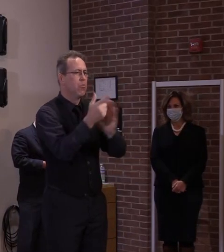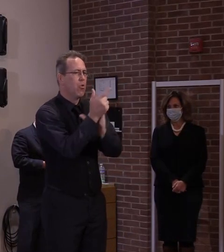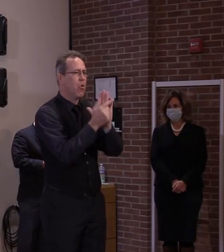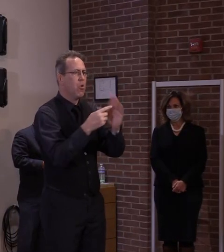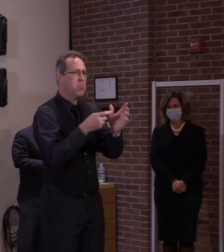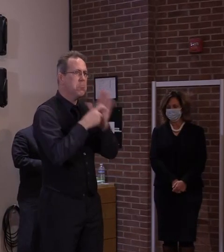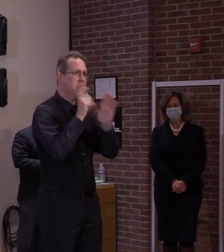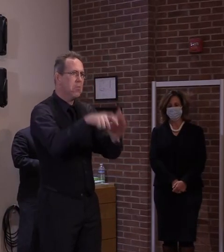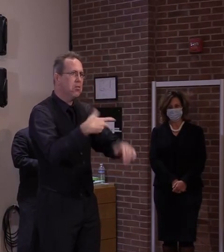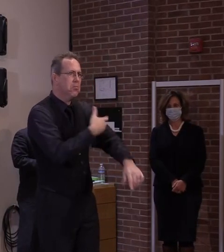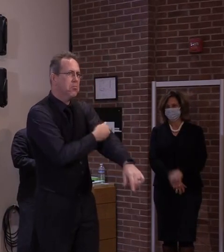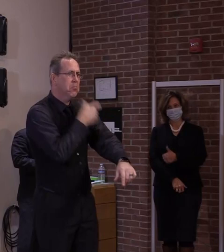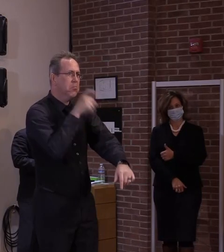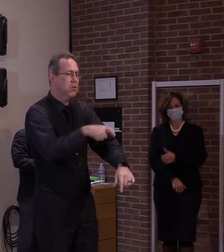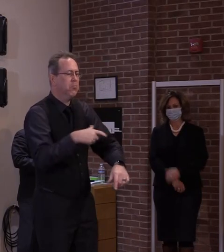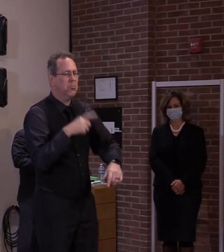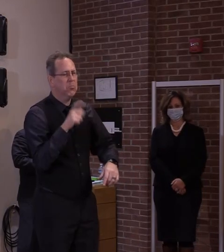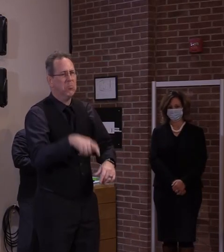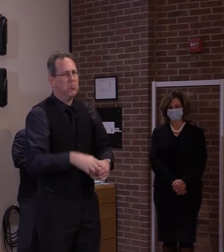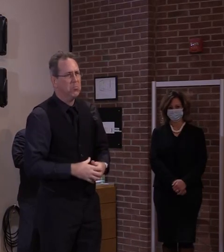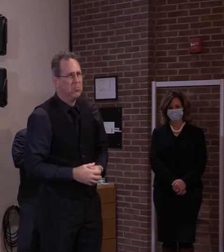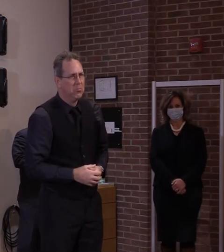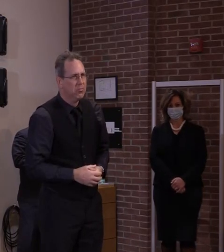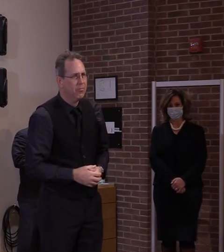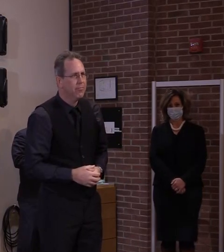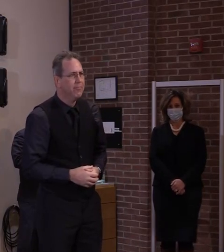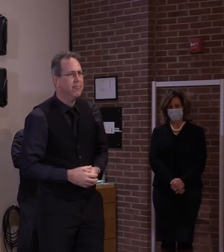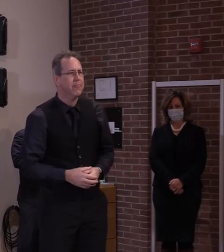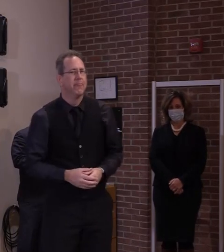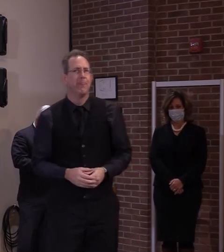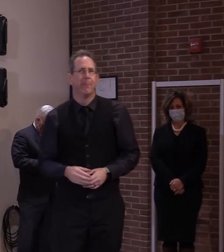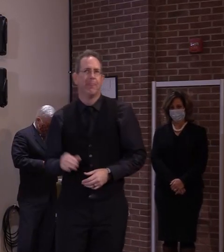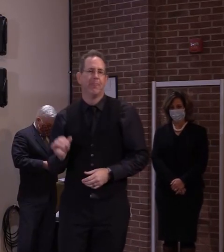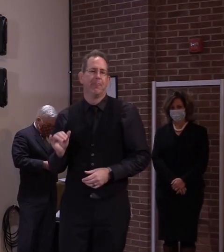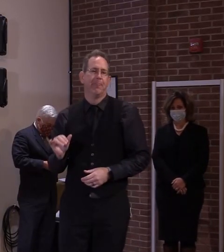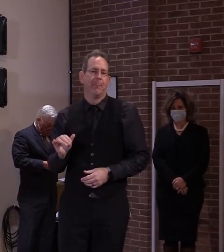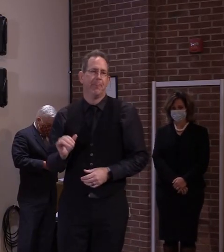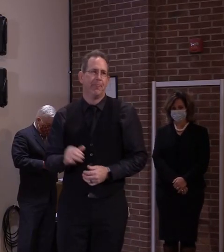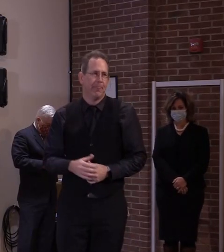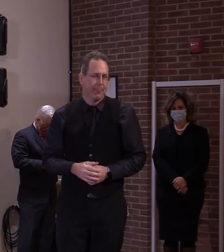Anything you want to add? That's all my questions. Thank you, Ham.